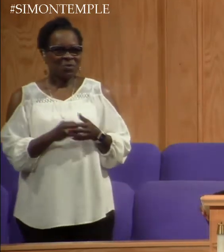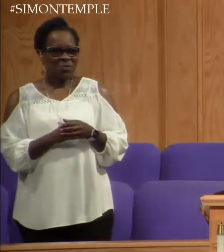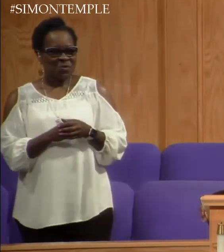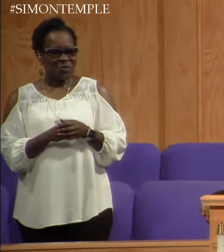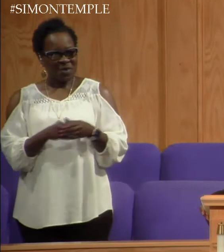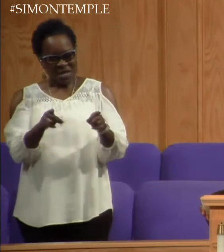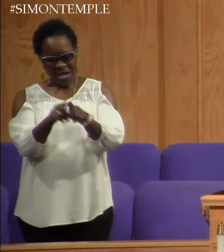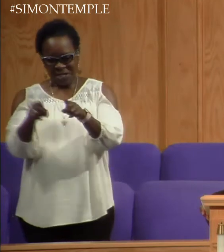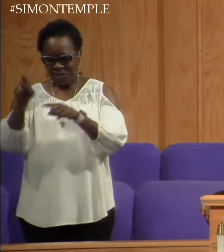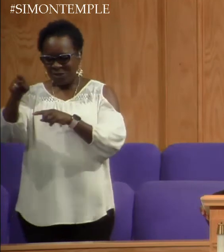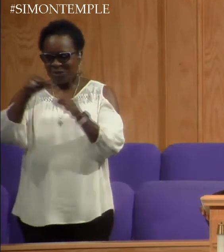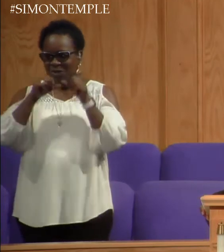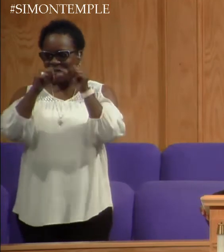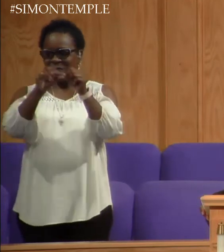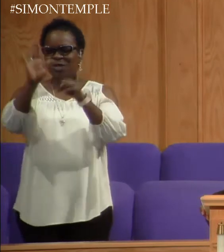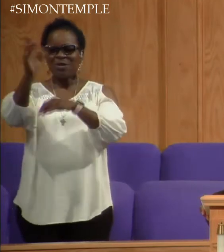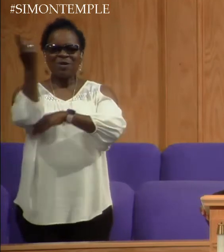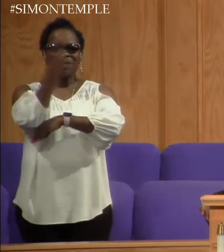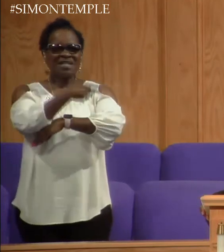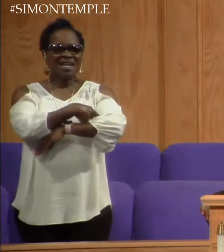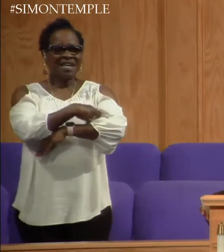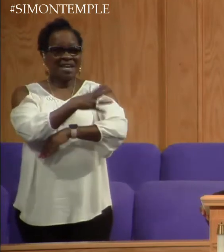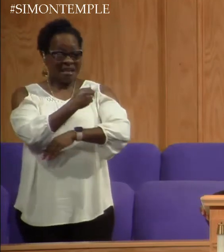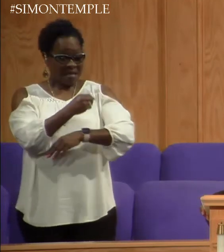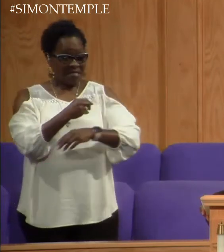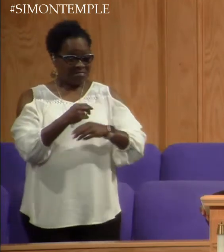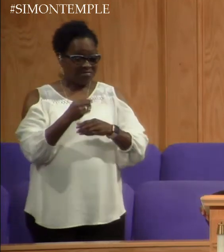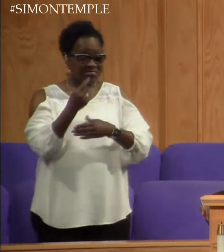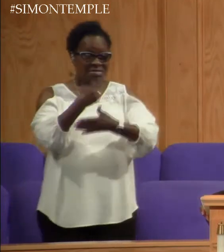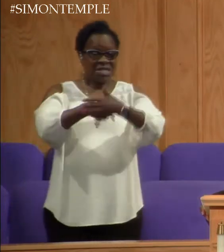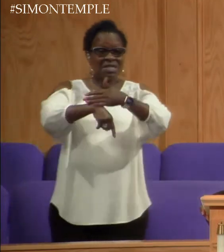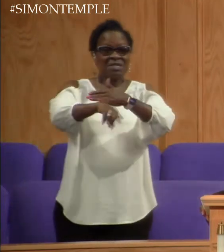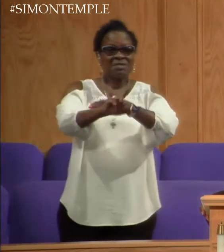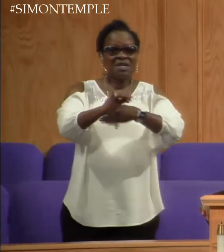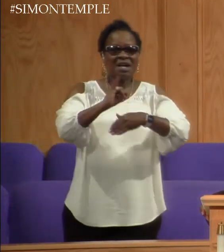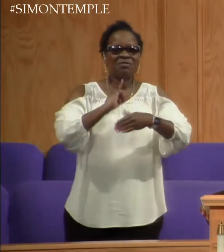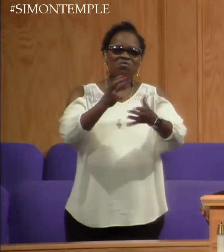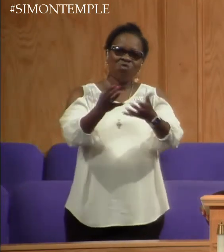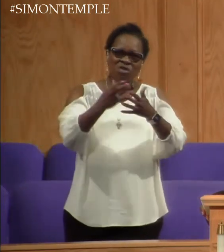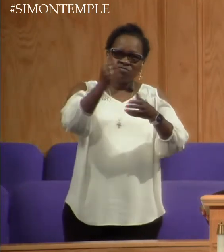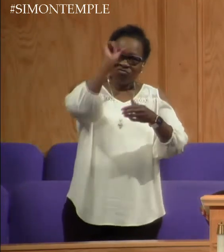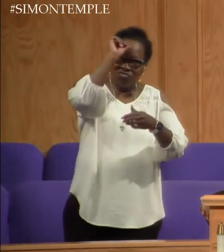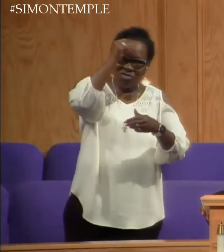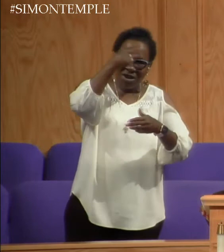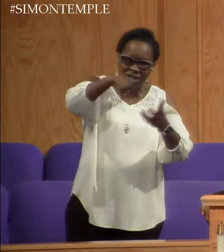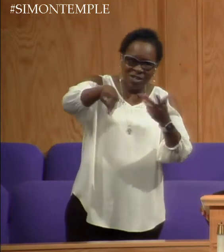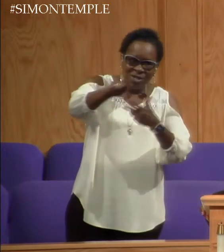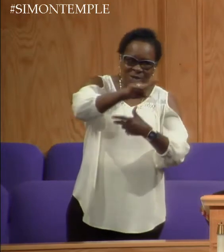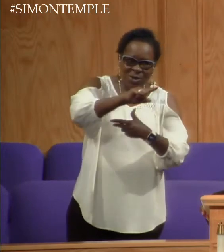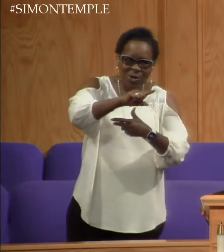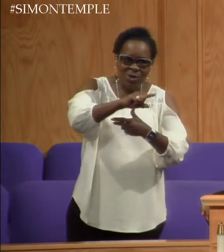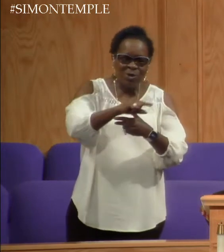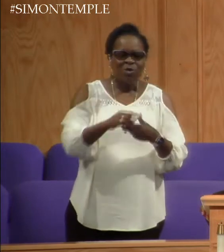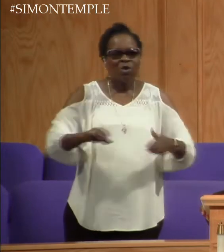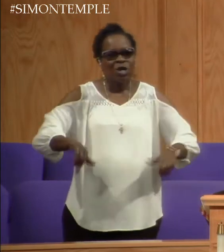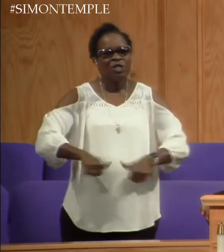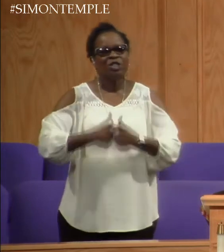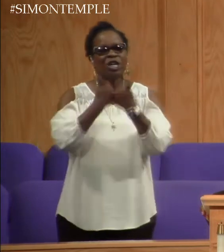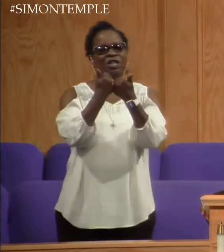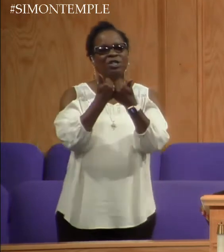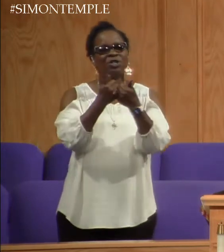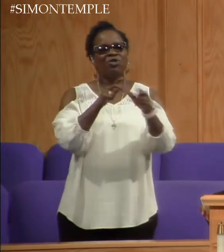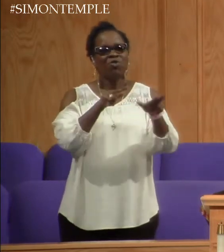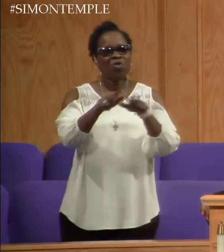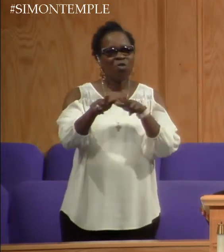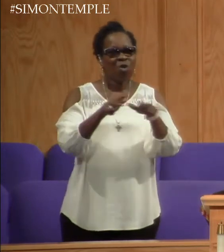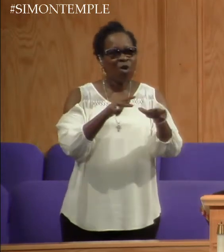So as you go about your day today and each day forward, I remind and challenge you to walk in the authority and the